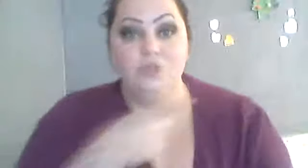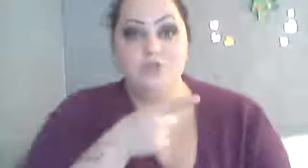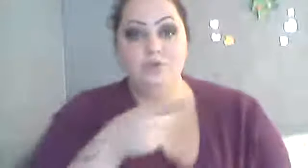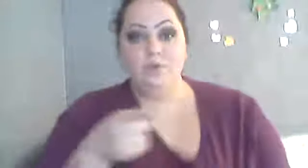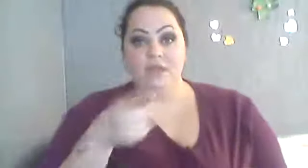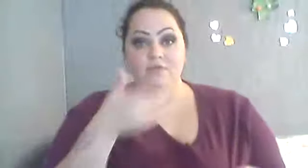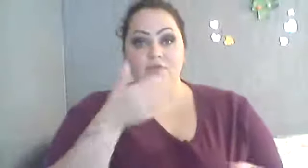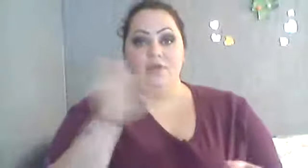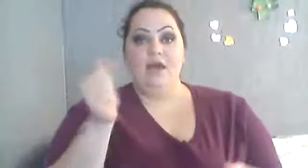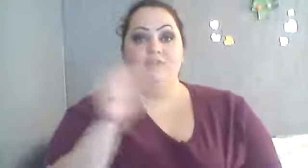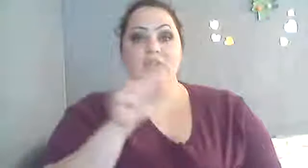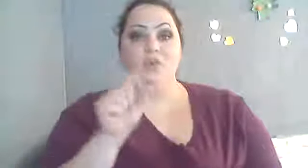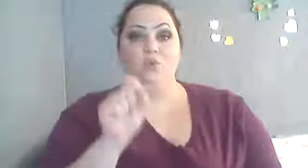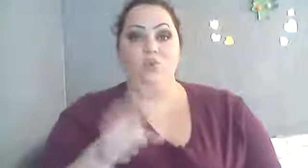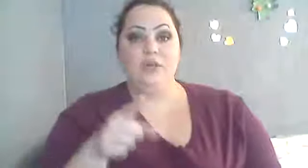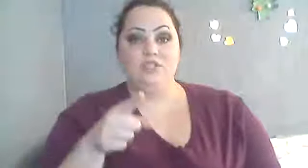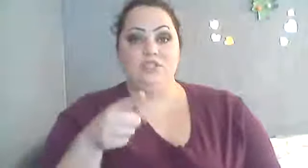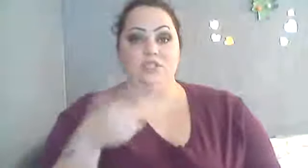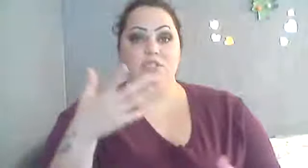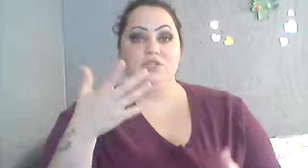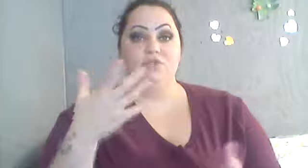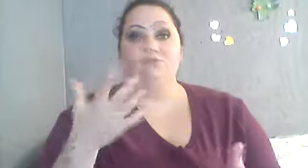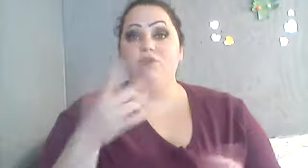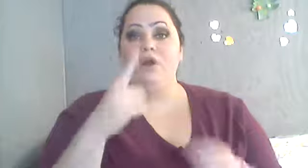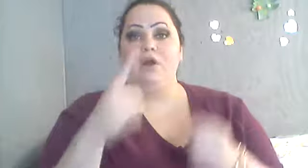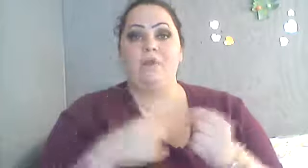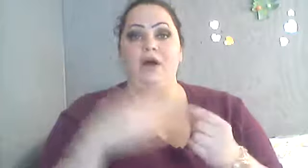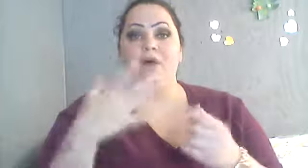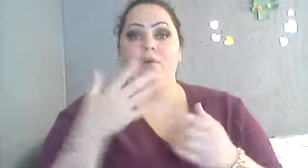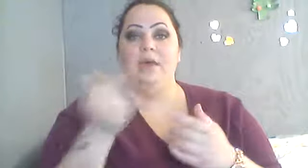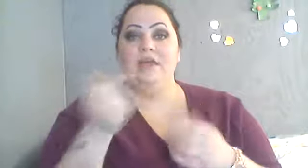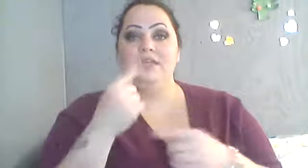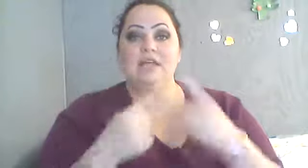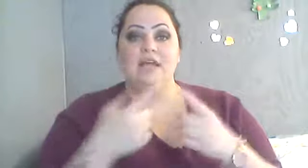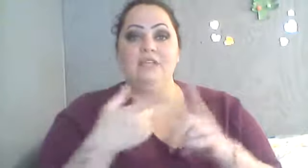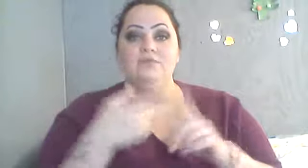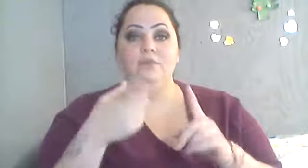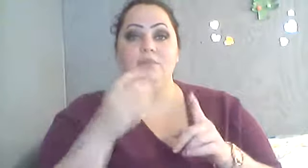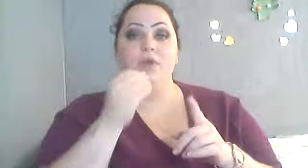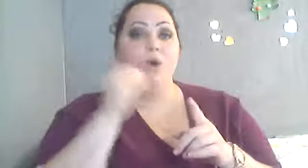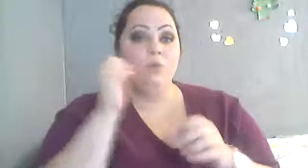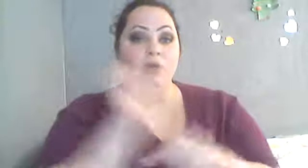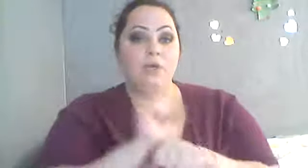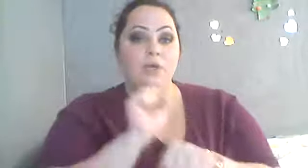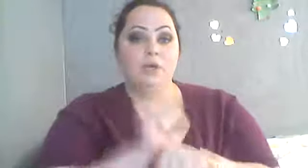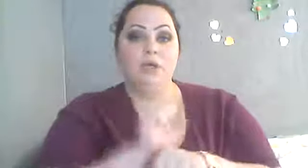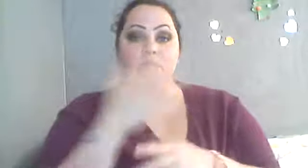Do any of you have any questions so far about any signs from the homework?